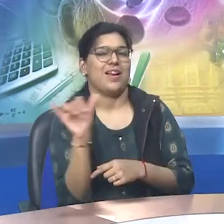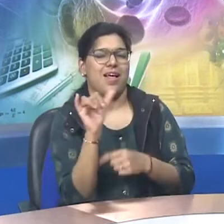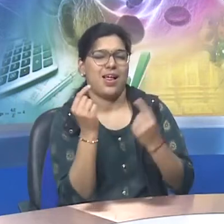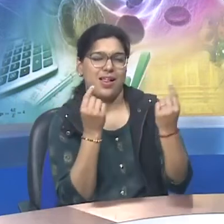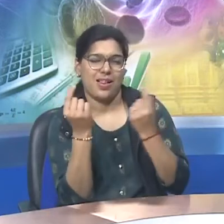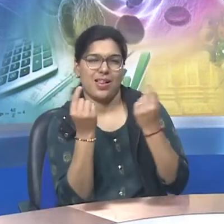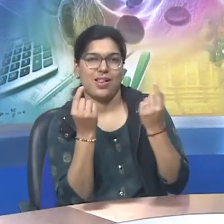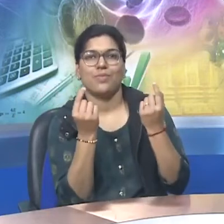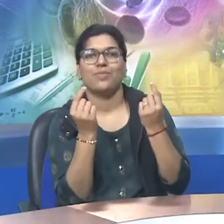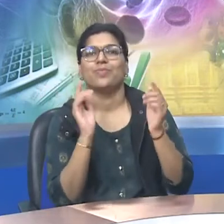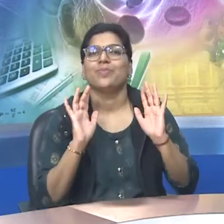we are